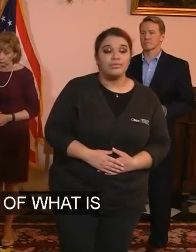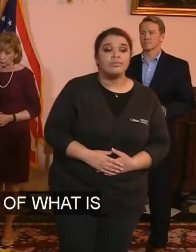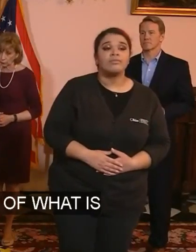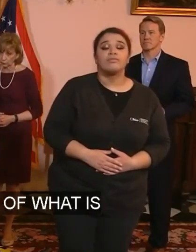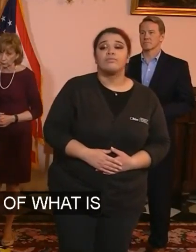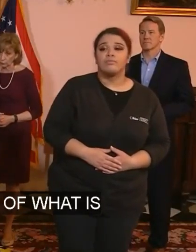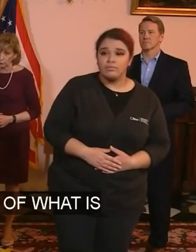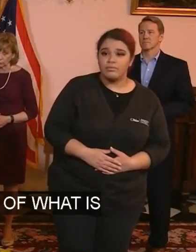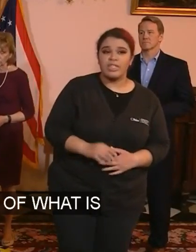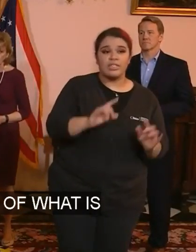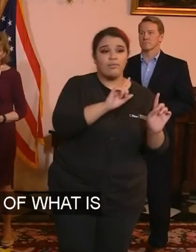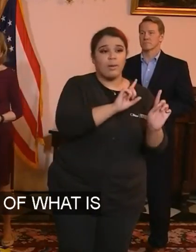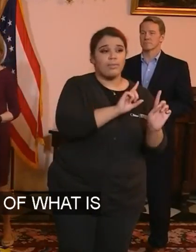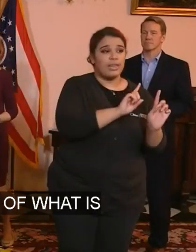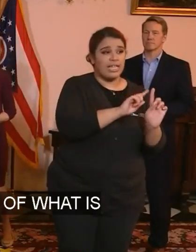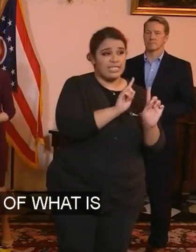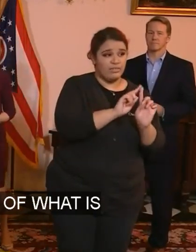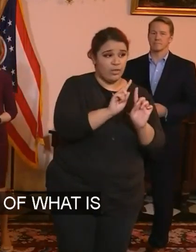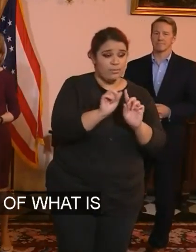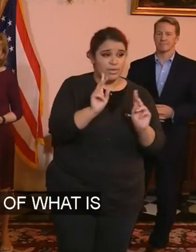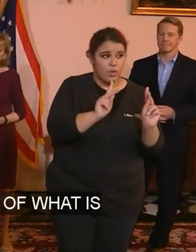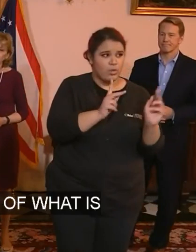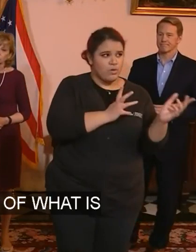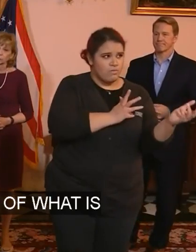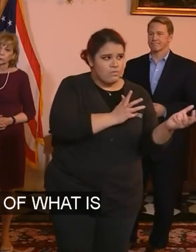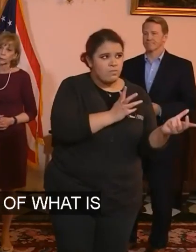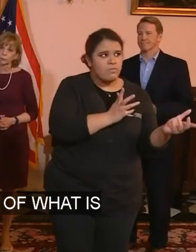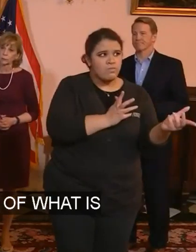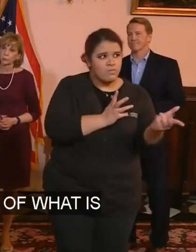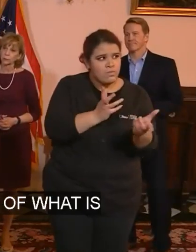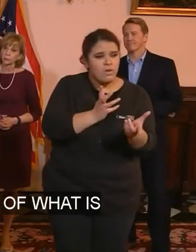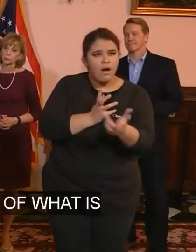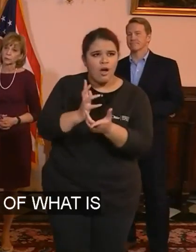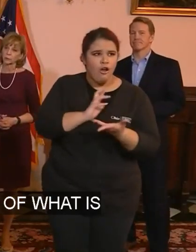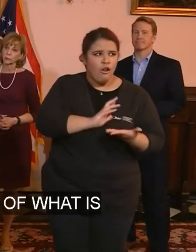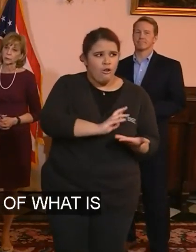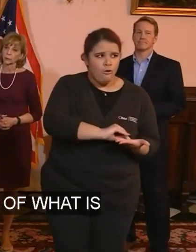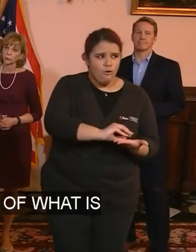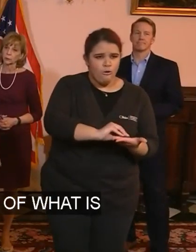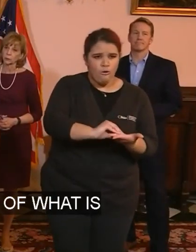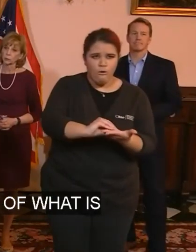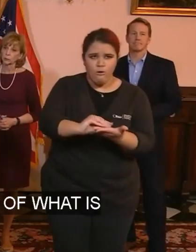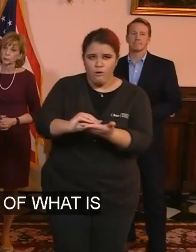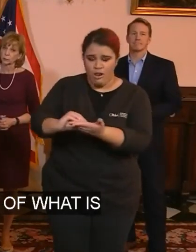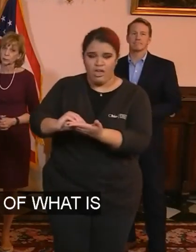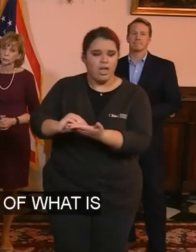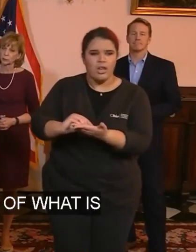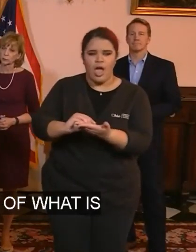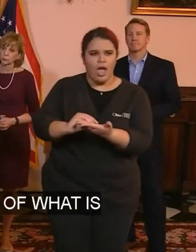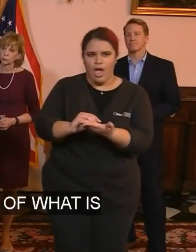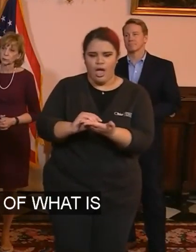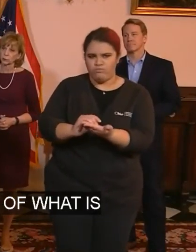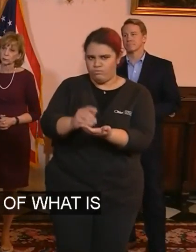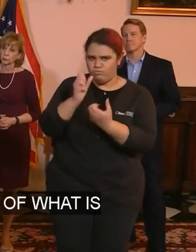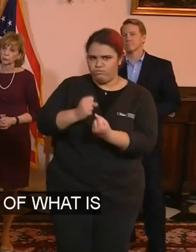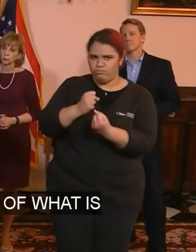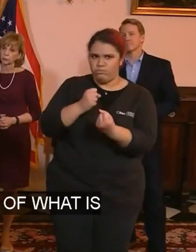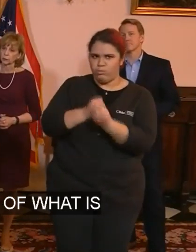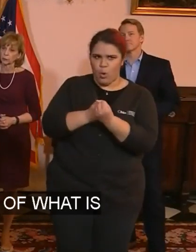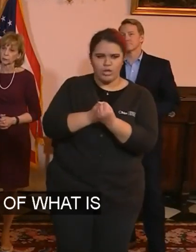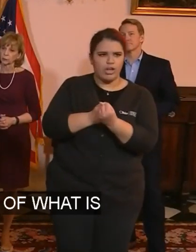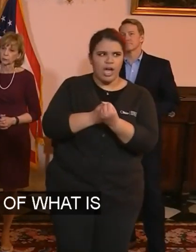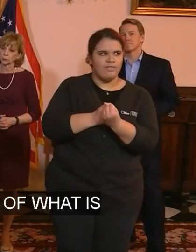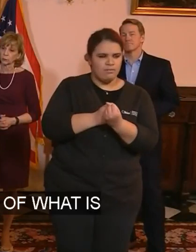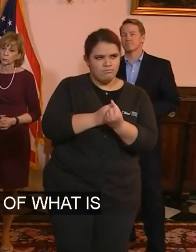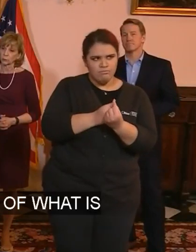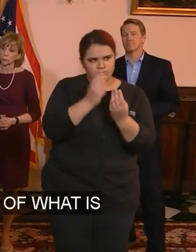talk to, and I'm always a great believer in trying to learn from other people who have gone through something.